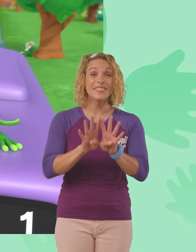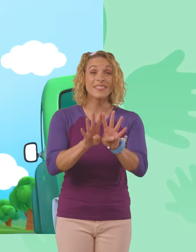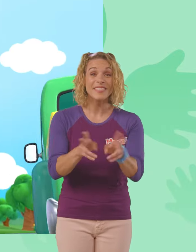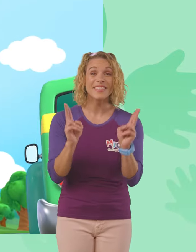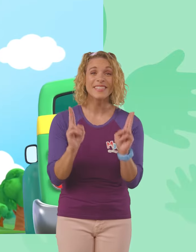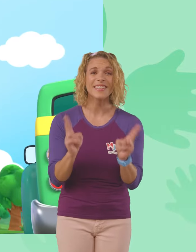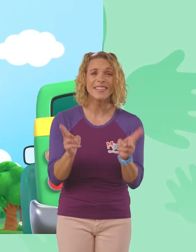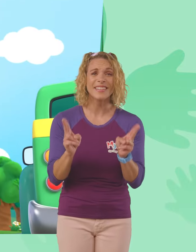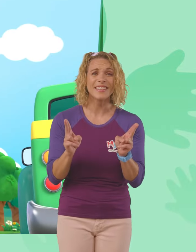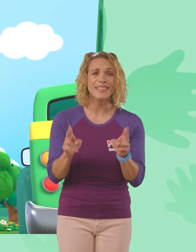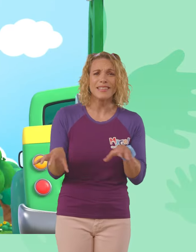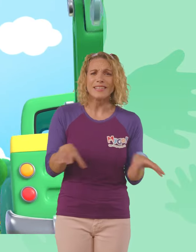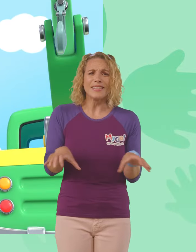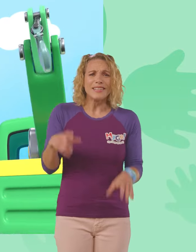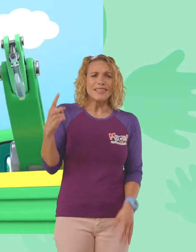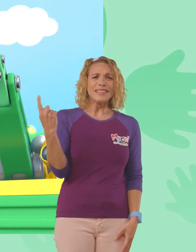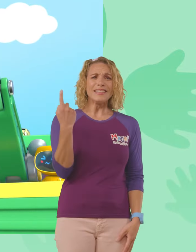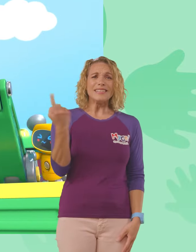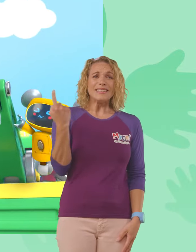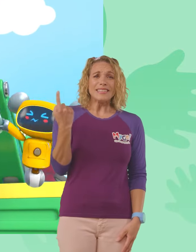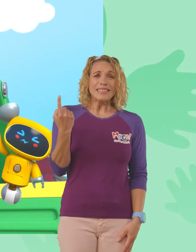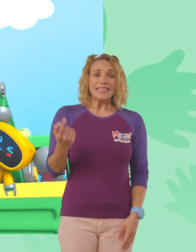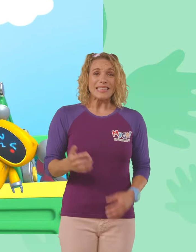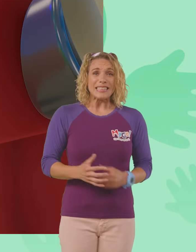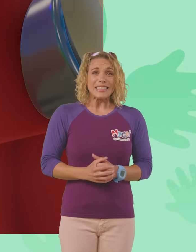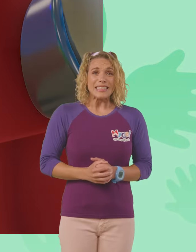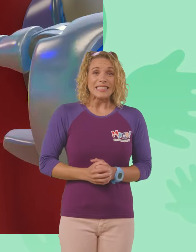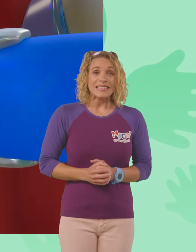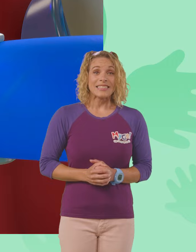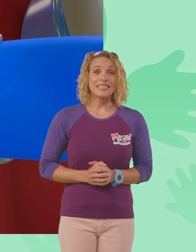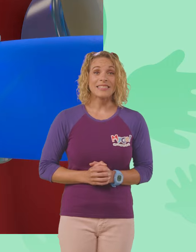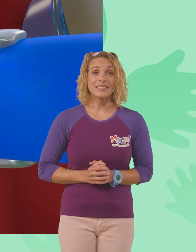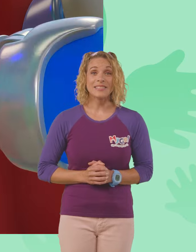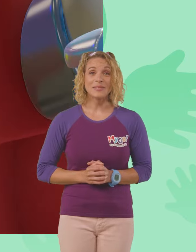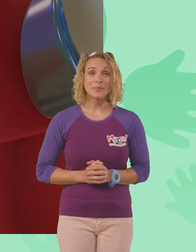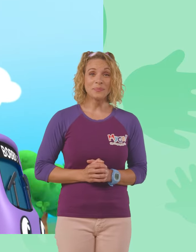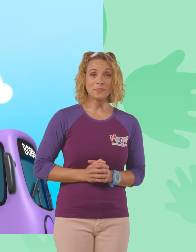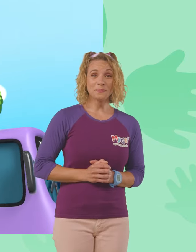Mechanicals! Quick! Do something!